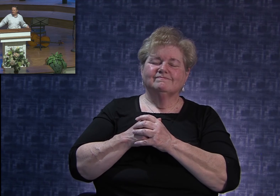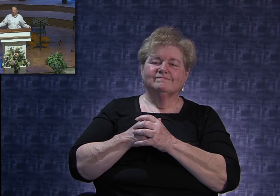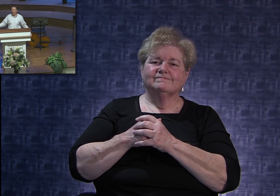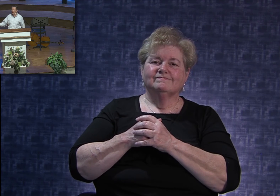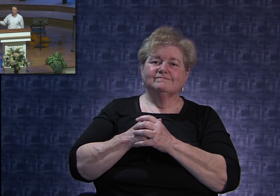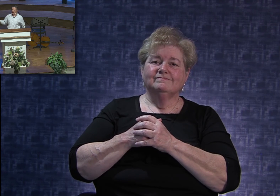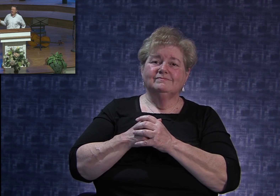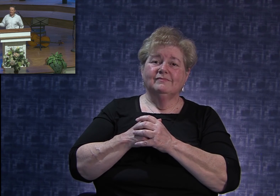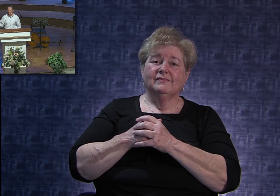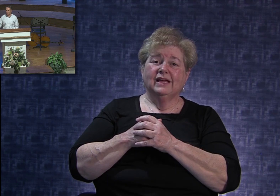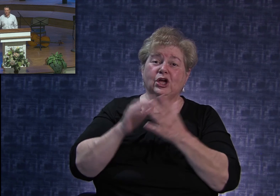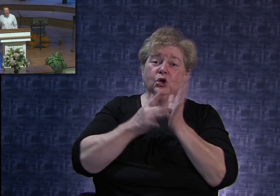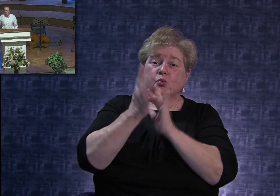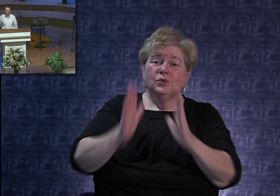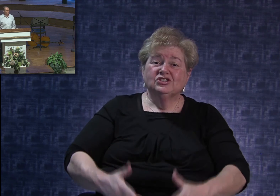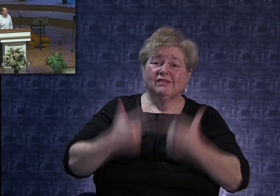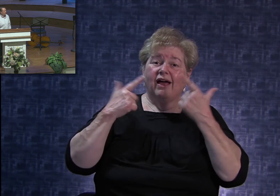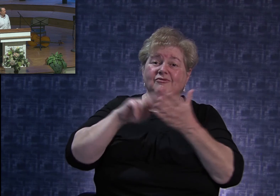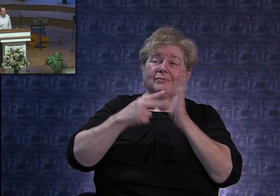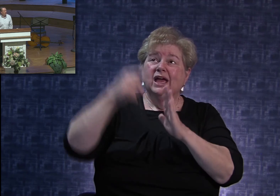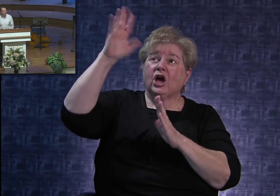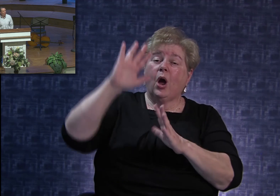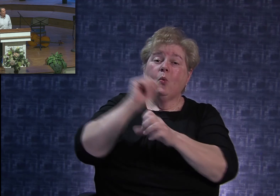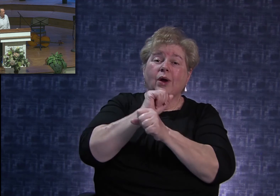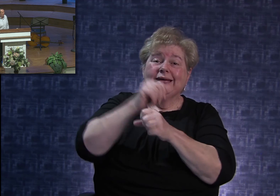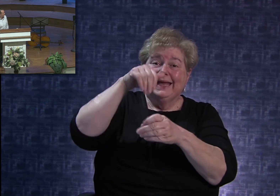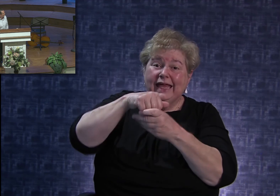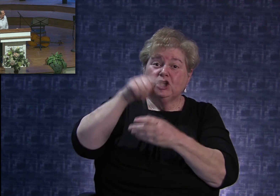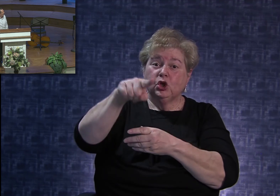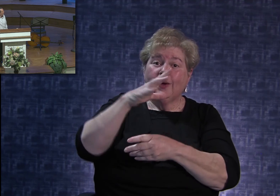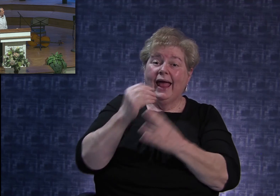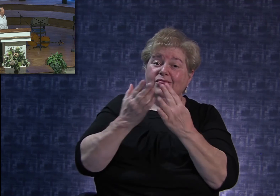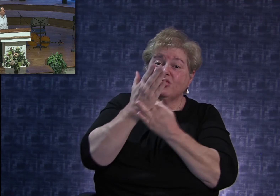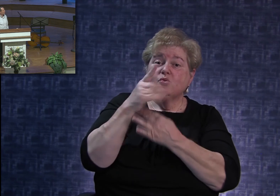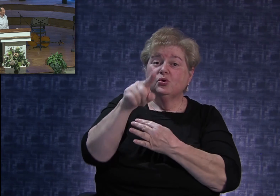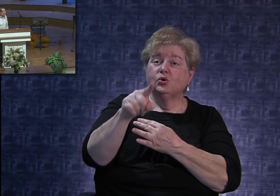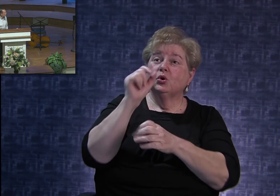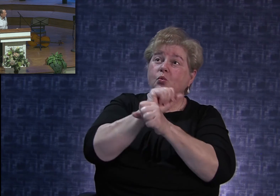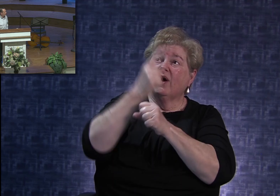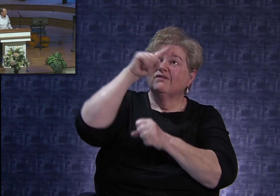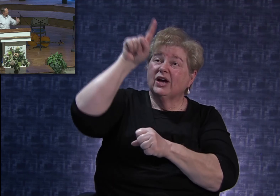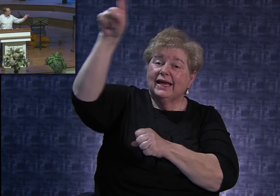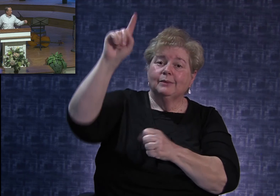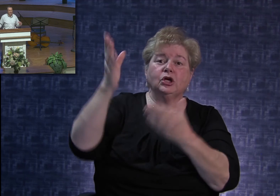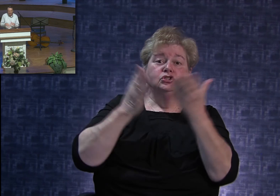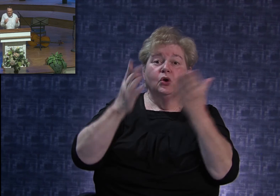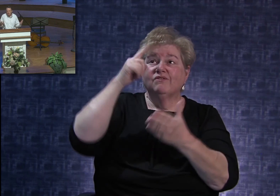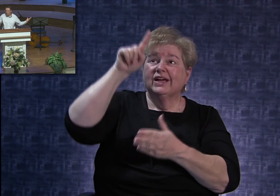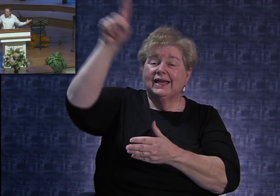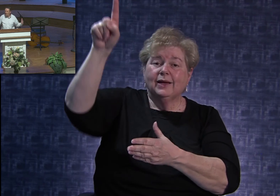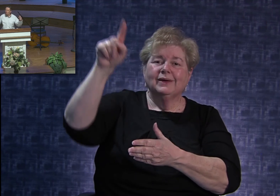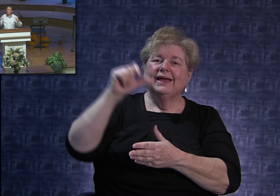It is God working in you and through you to work for Him, to serve for Him. Not